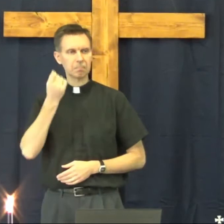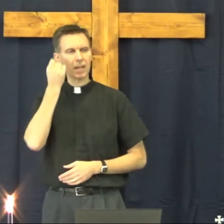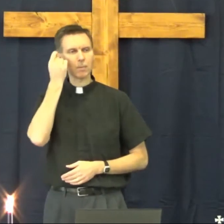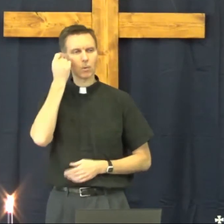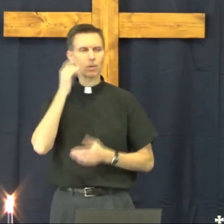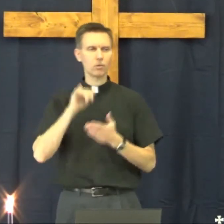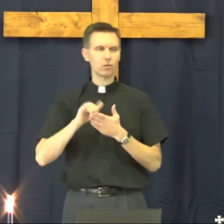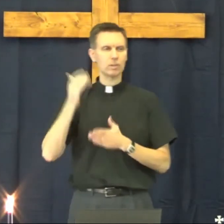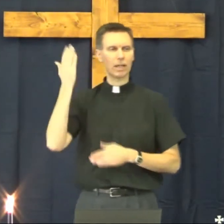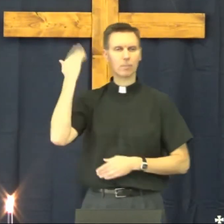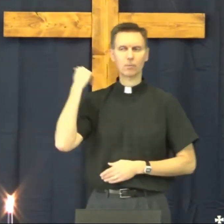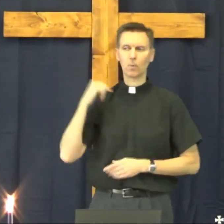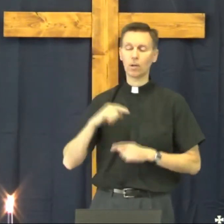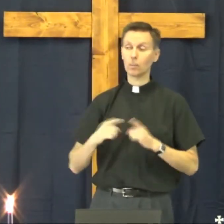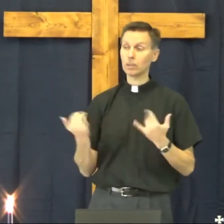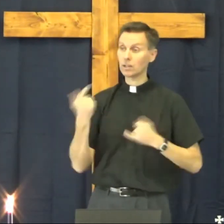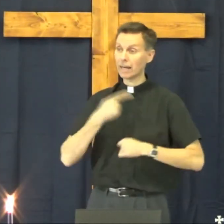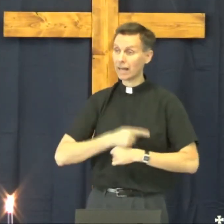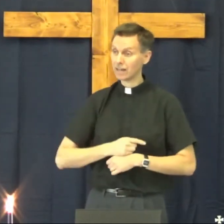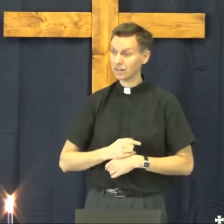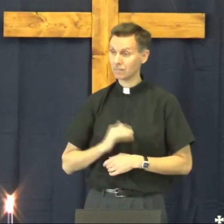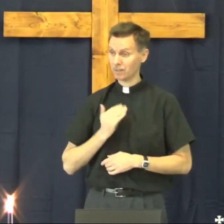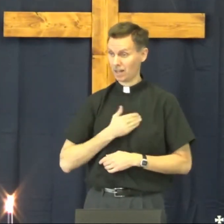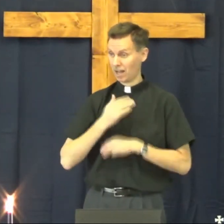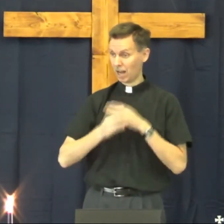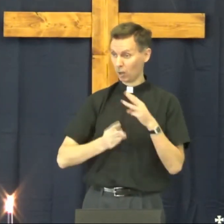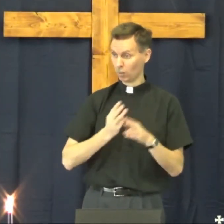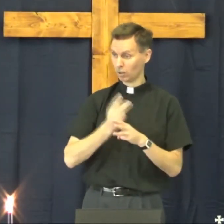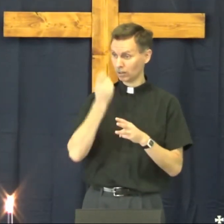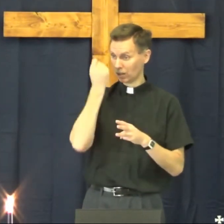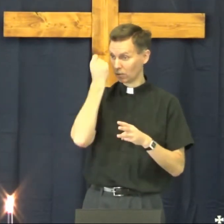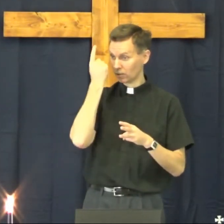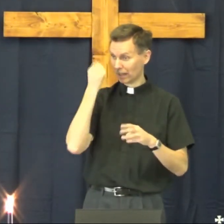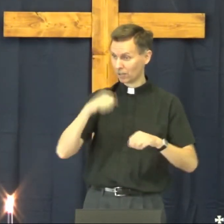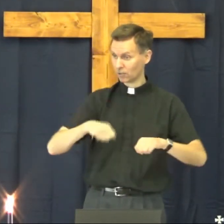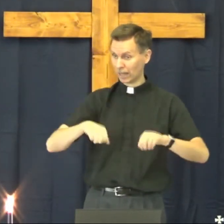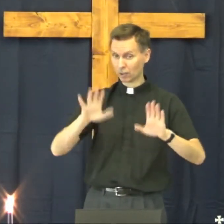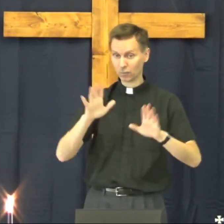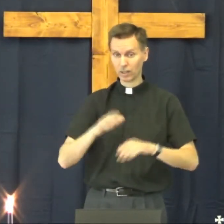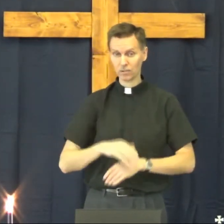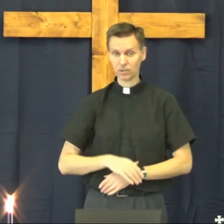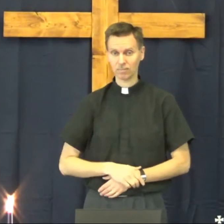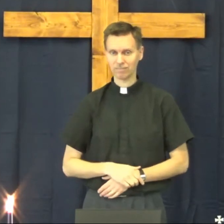Maybe you understood that before, but today our world understands sacrifice?